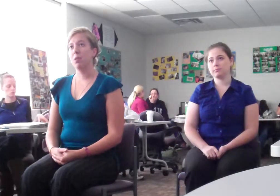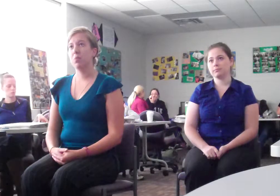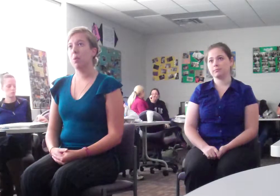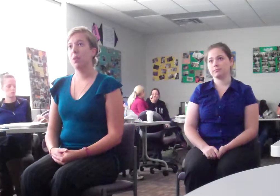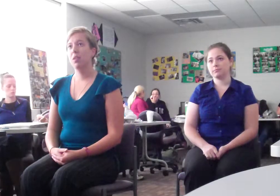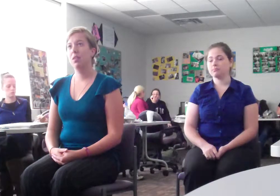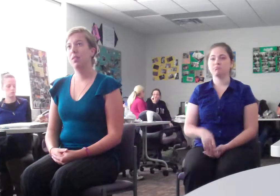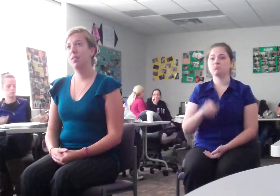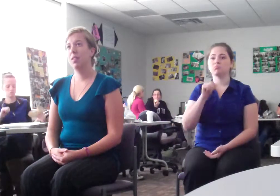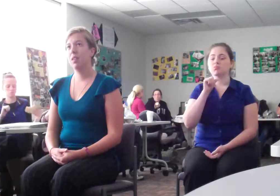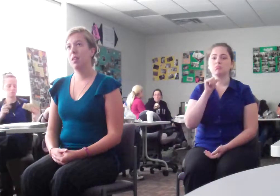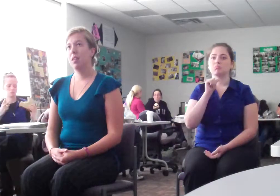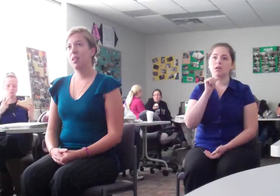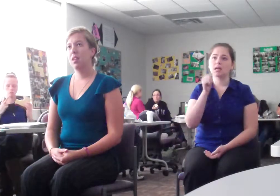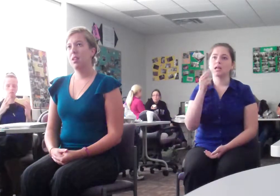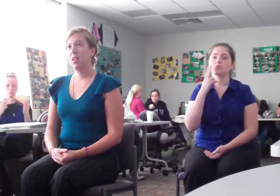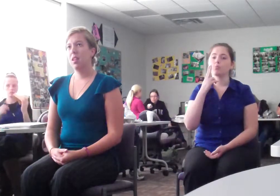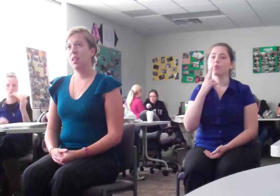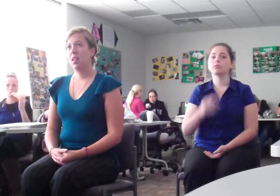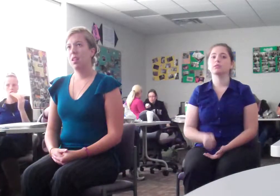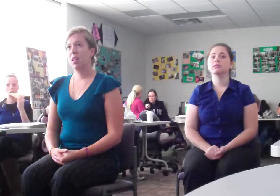Nope, I don't smoke.